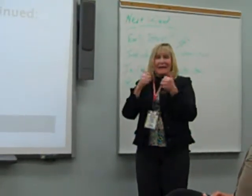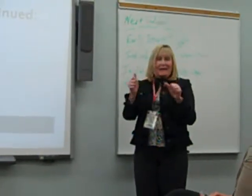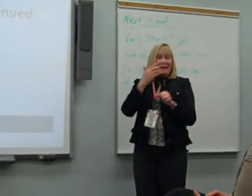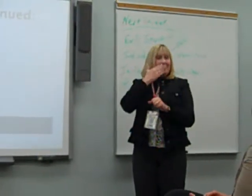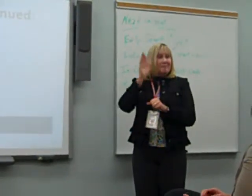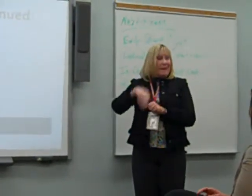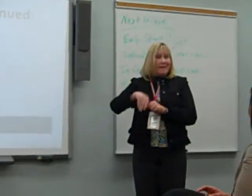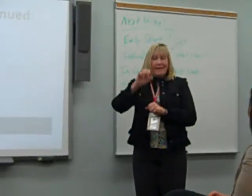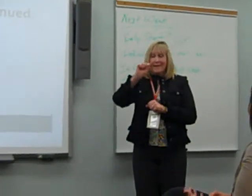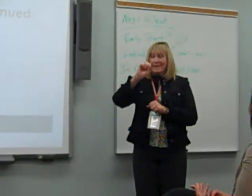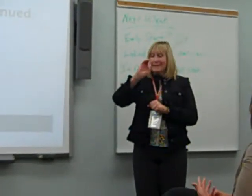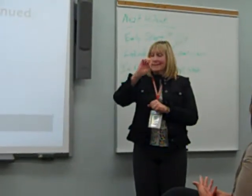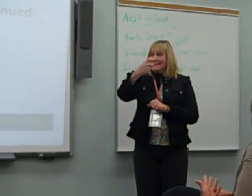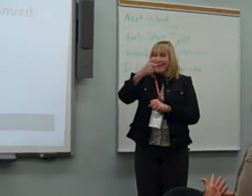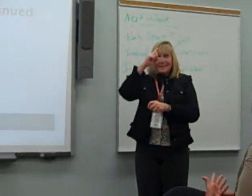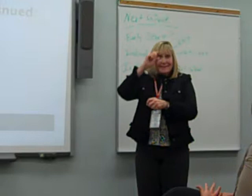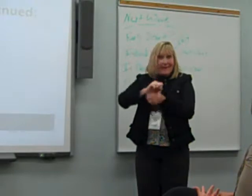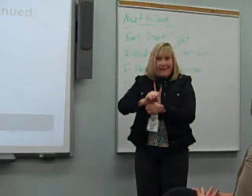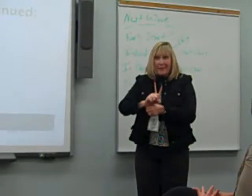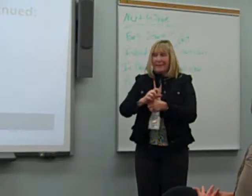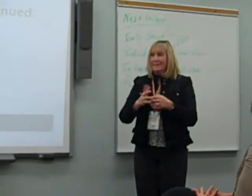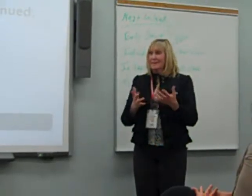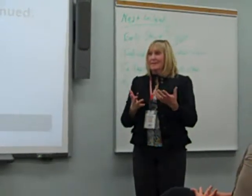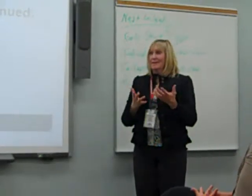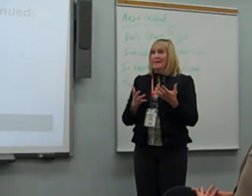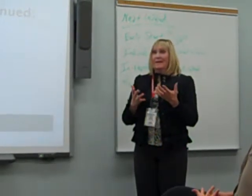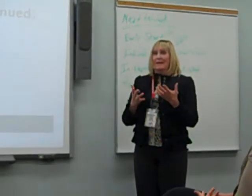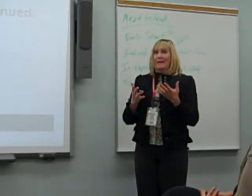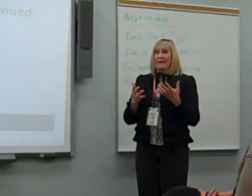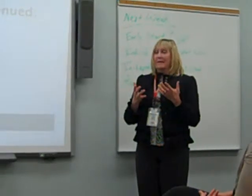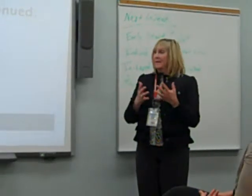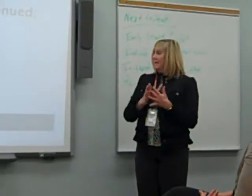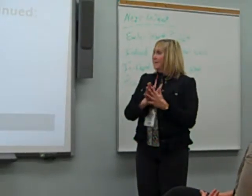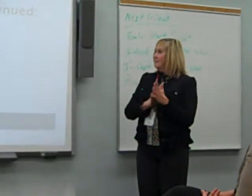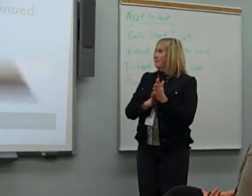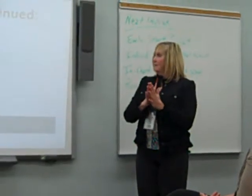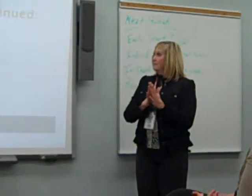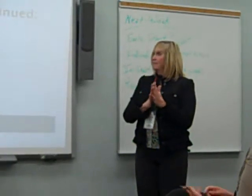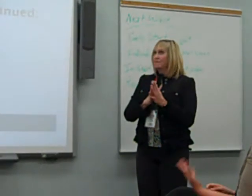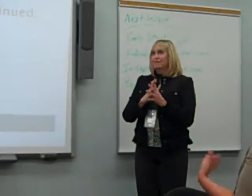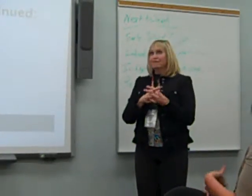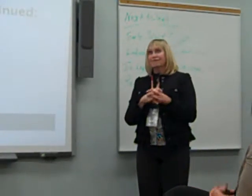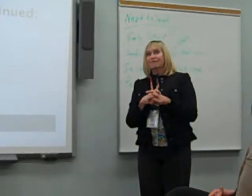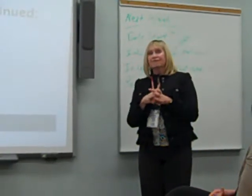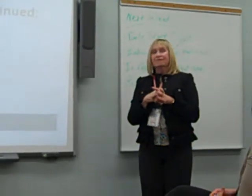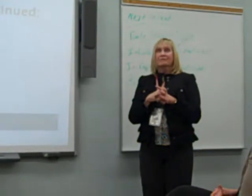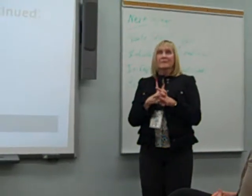Do you have any addictions, bad habits, sex habits?